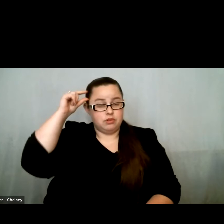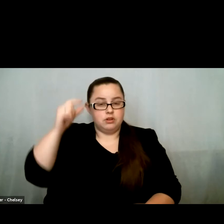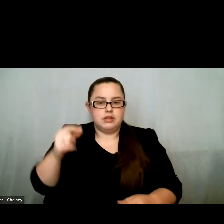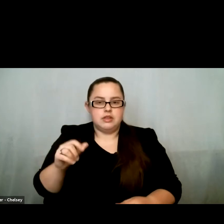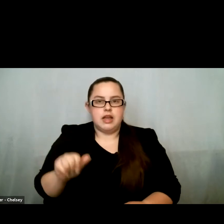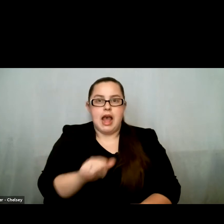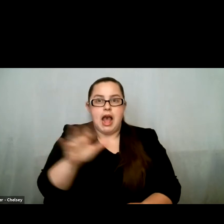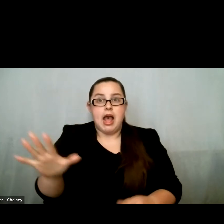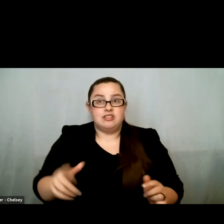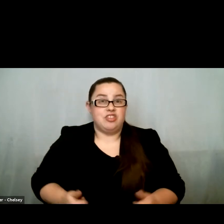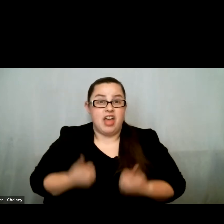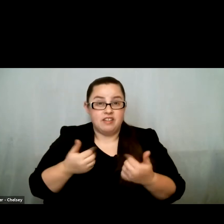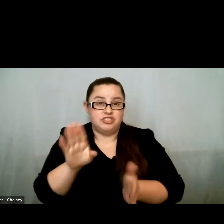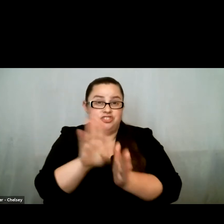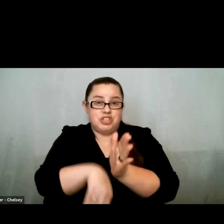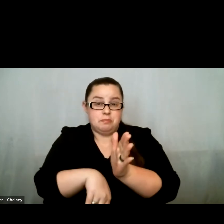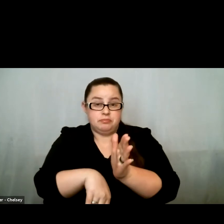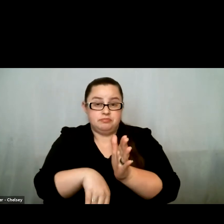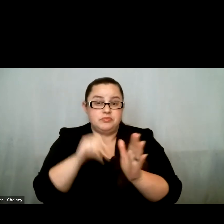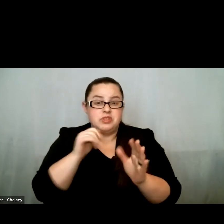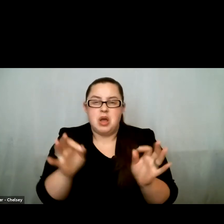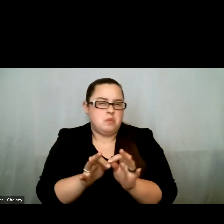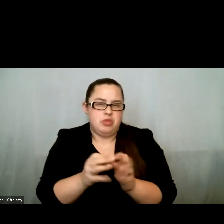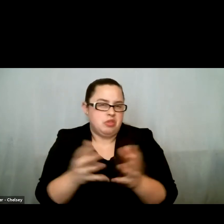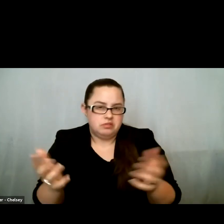Asian life is cheap. It's not worth much.